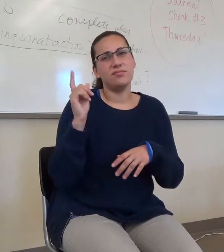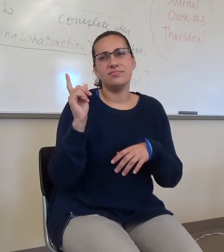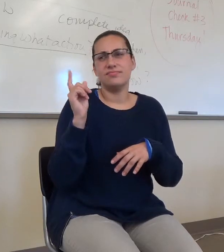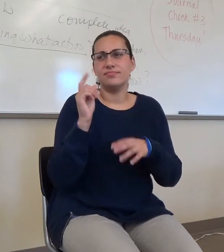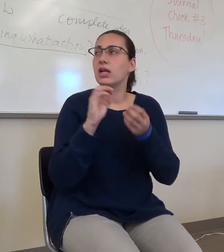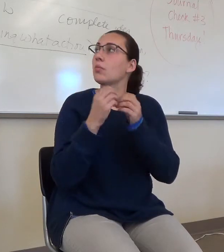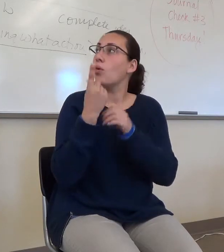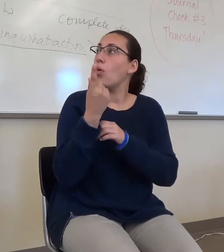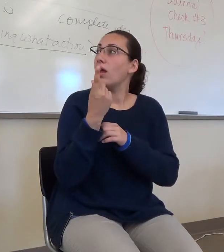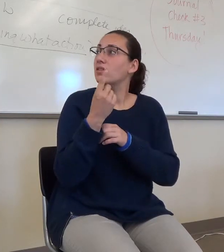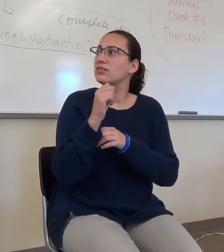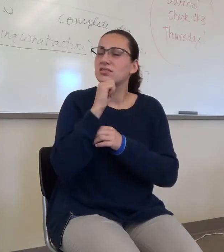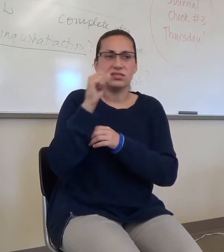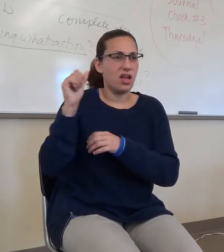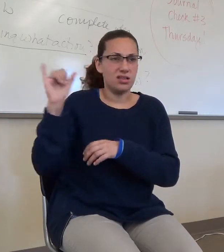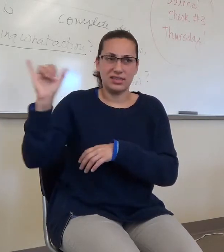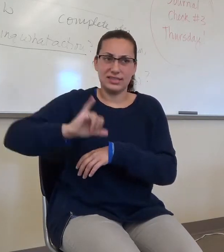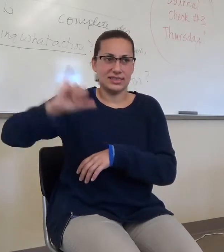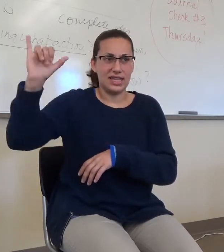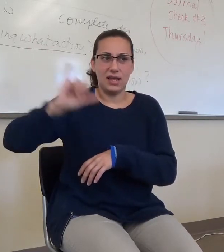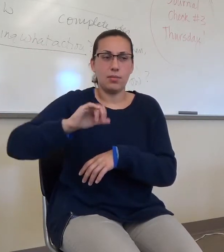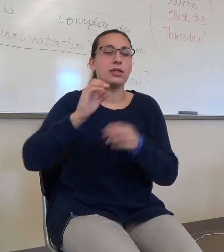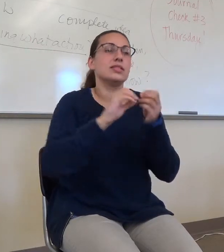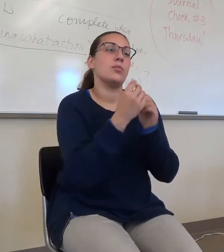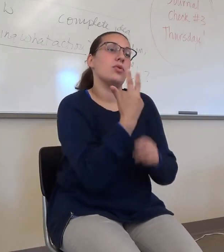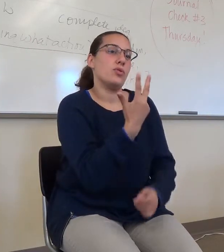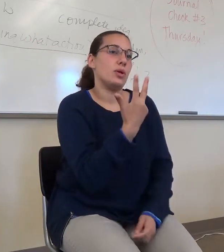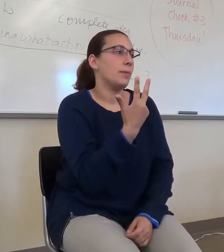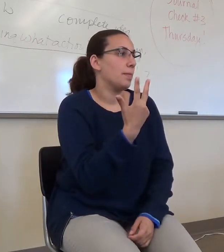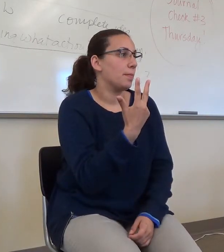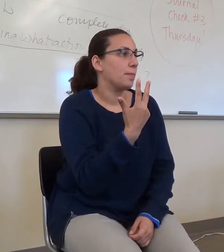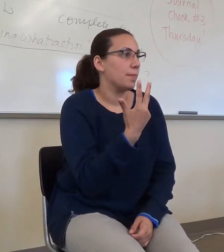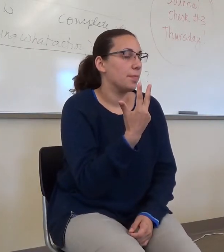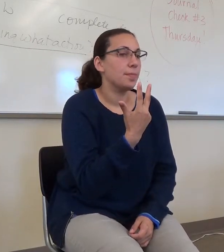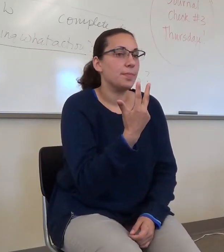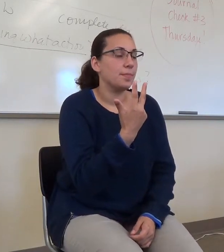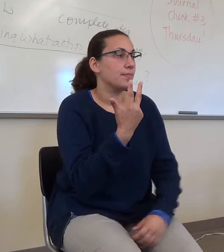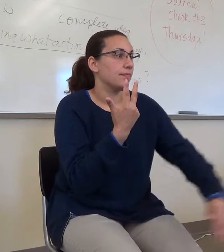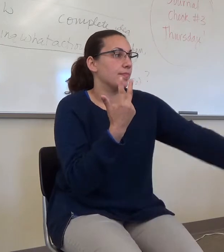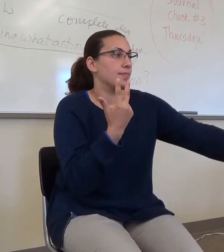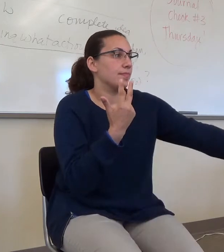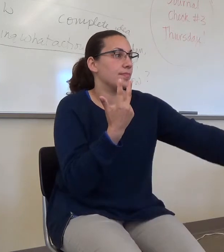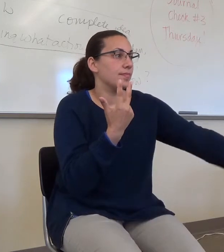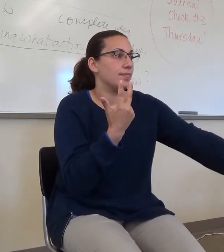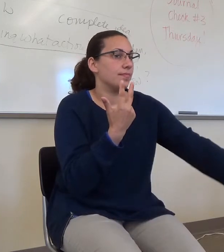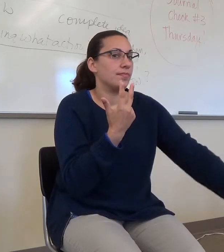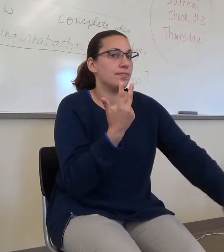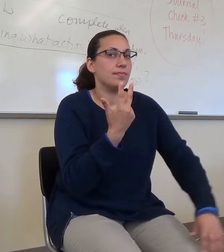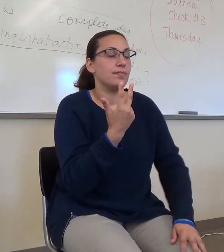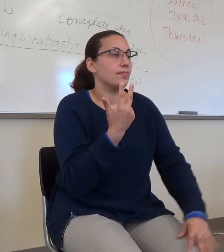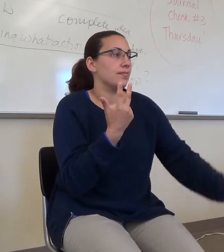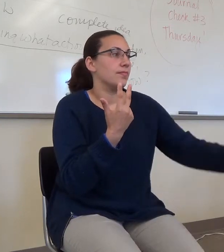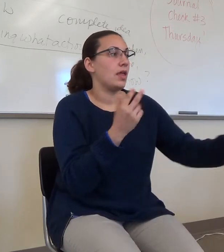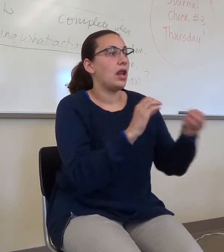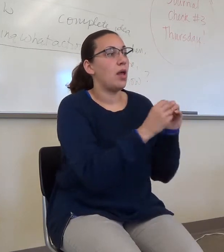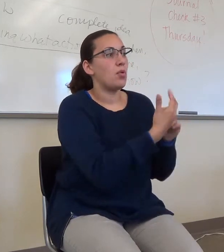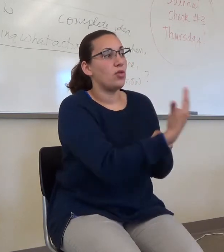Is that what this 3. says? Yeah, it's 3. The one that starts with the reversal transition, which is what we